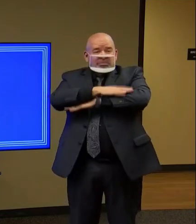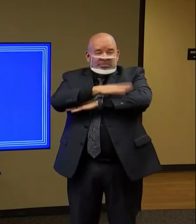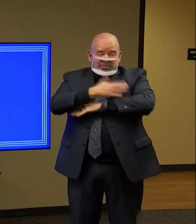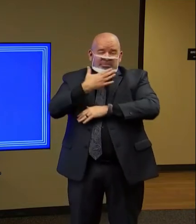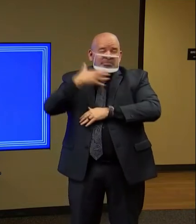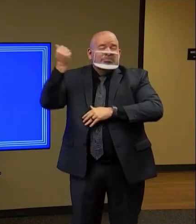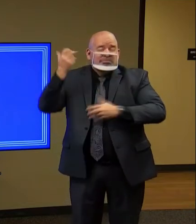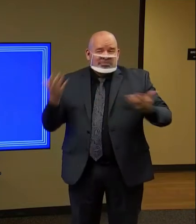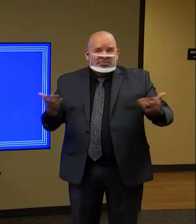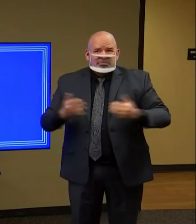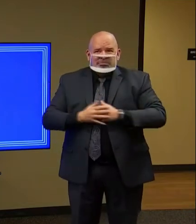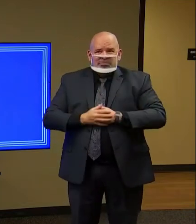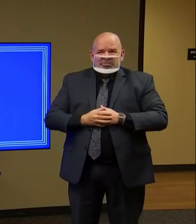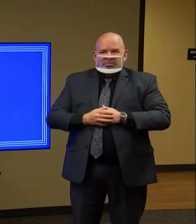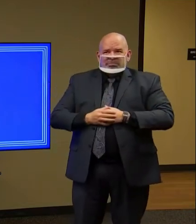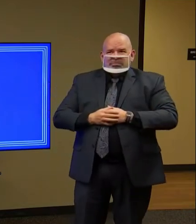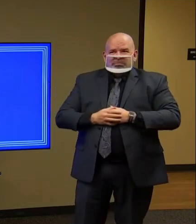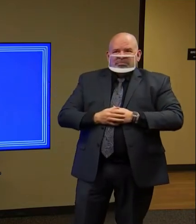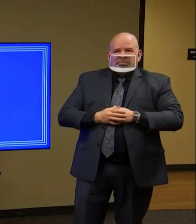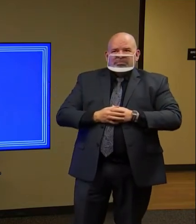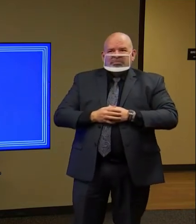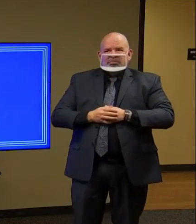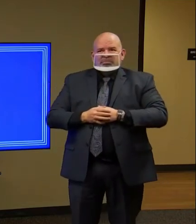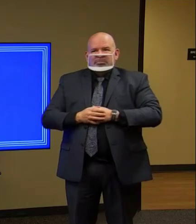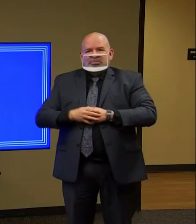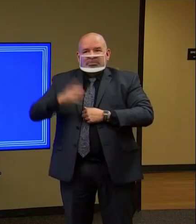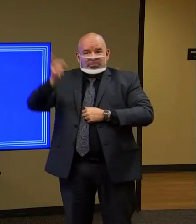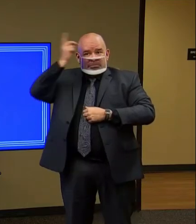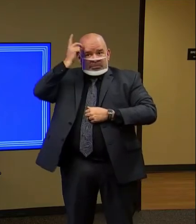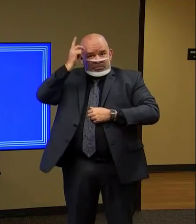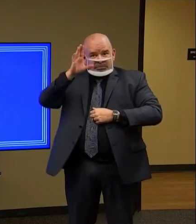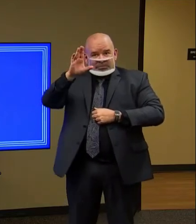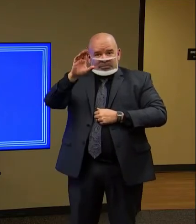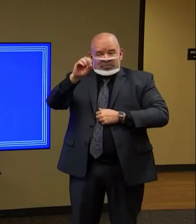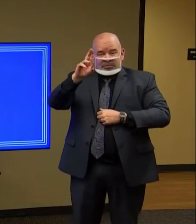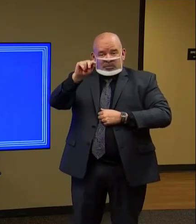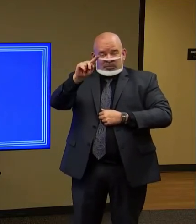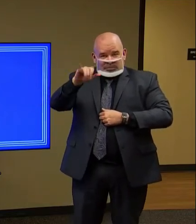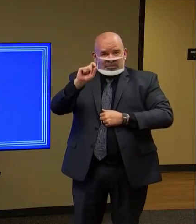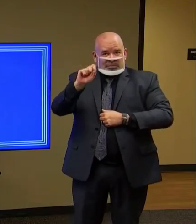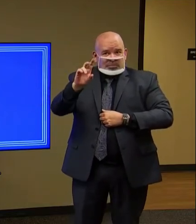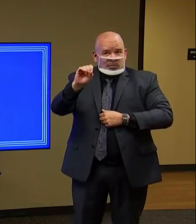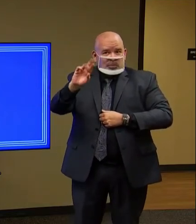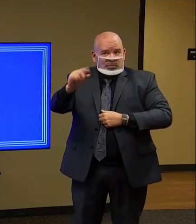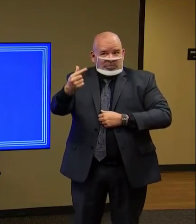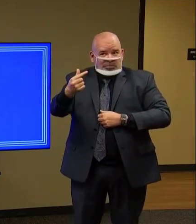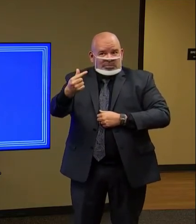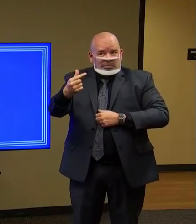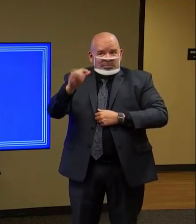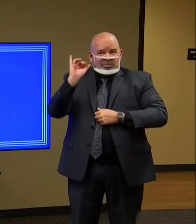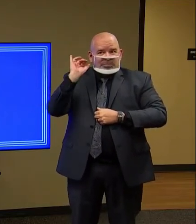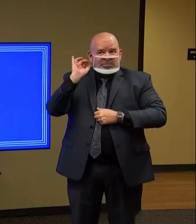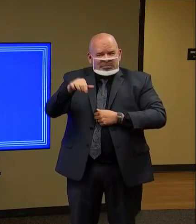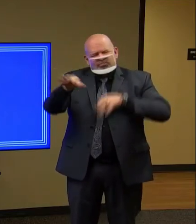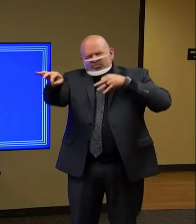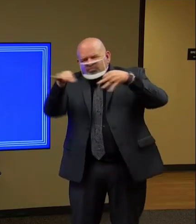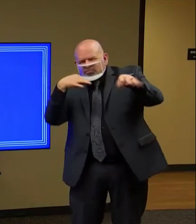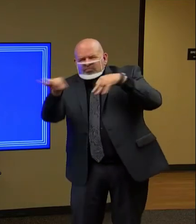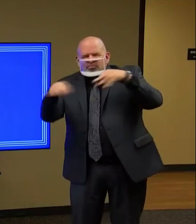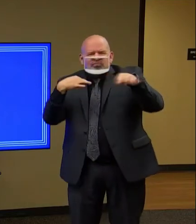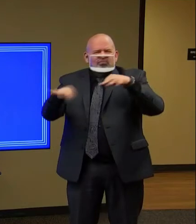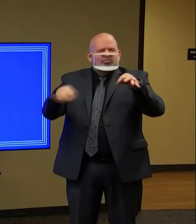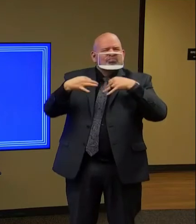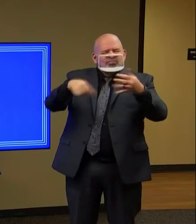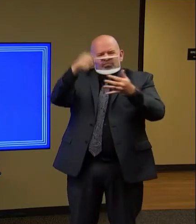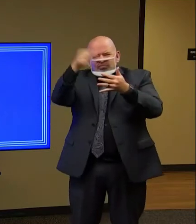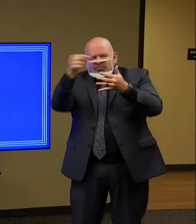DallasCountyCovid.org. But we're going to talk about the specific facts and models in a moment and for Dallas County.